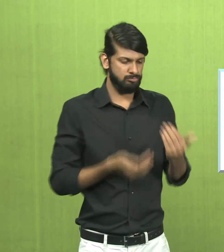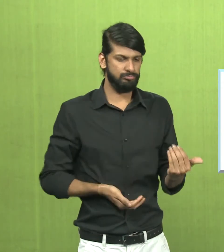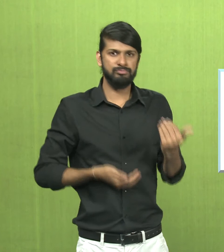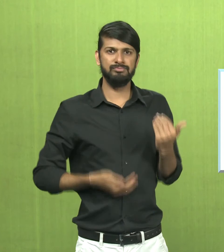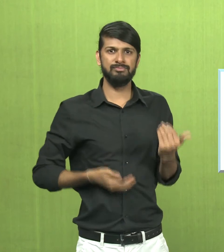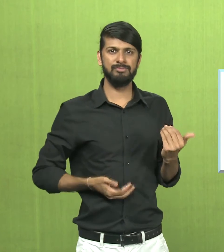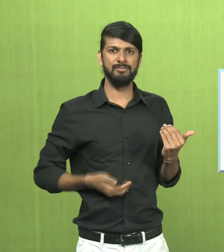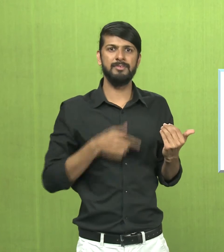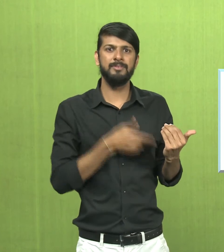and is also carrying a baby.